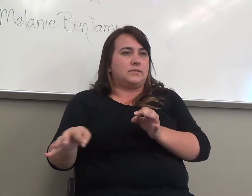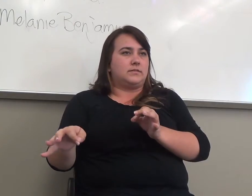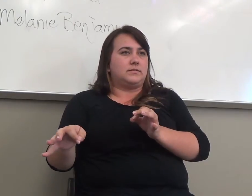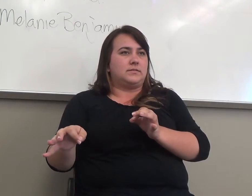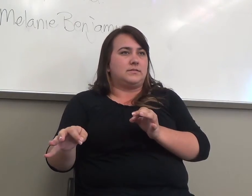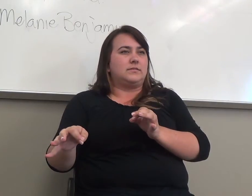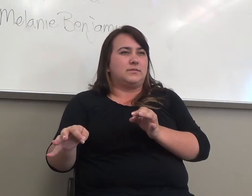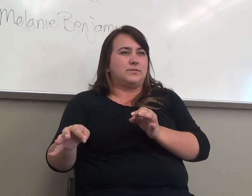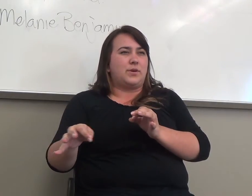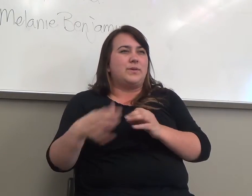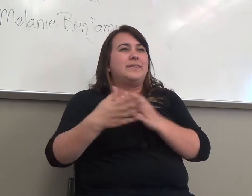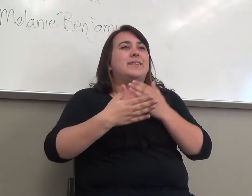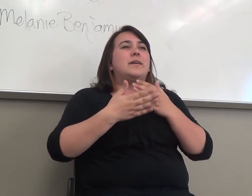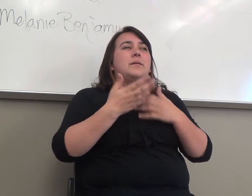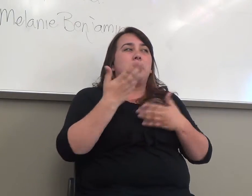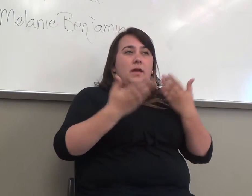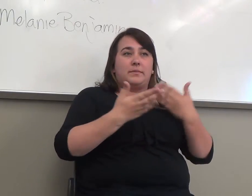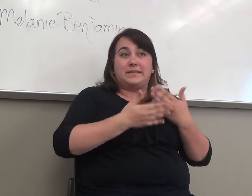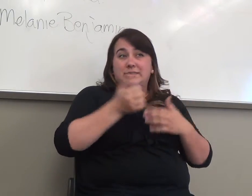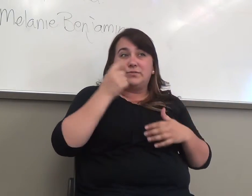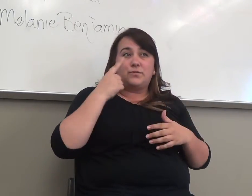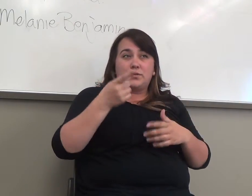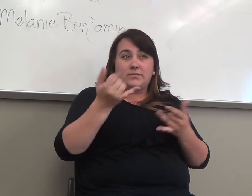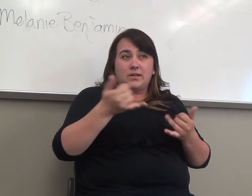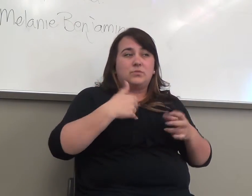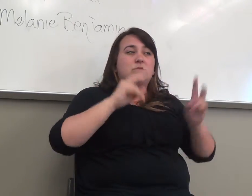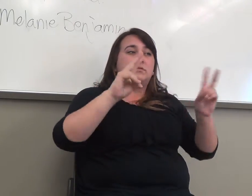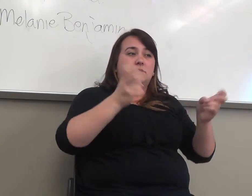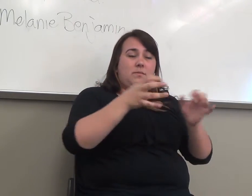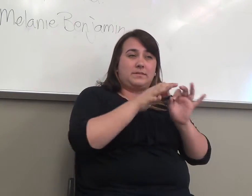a better point of the story. Okay.